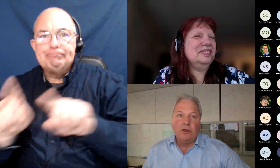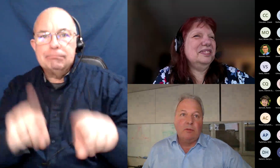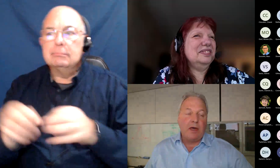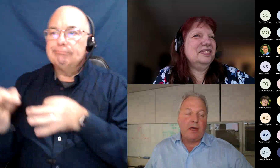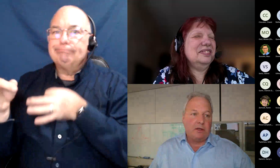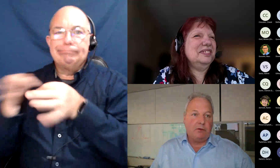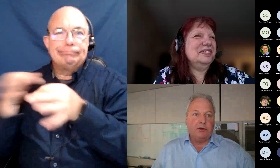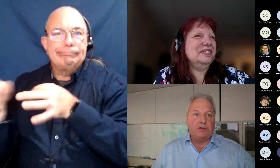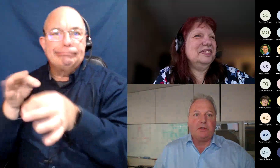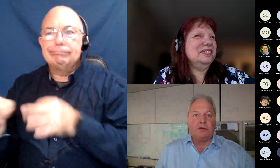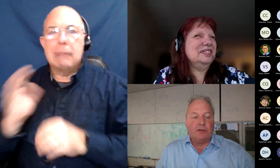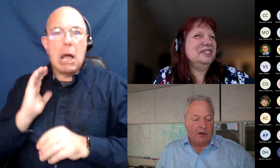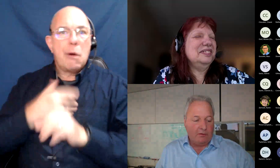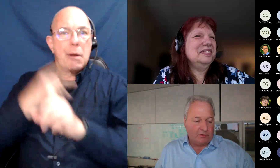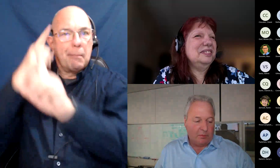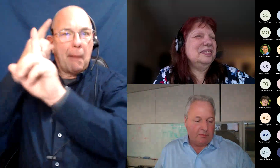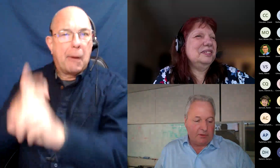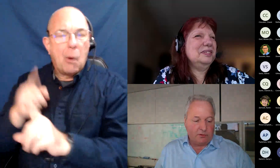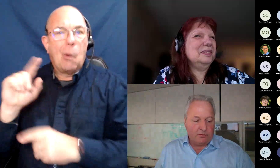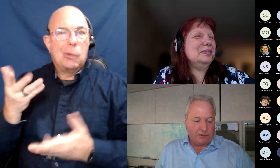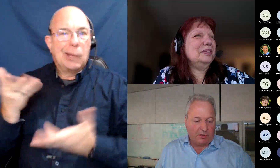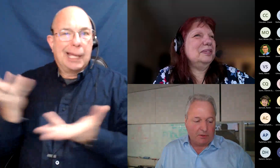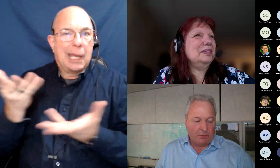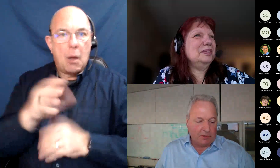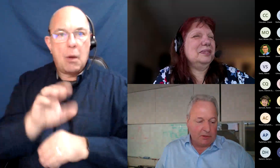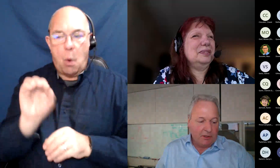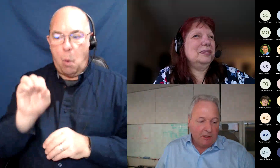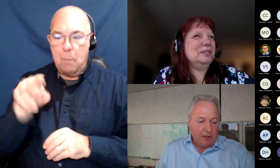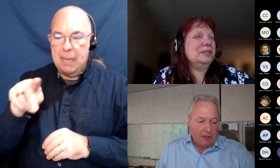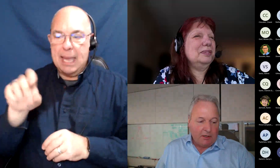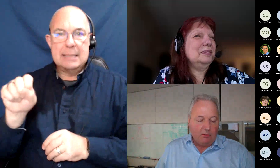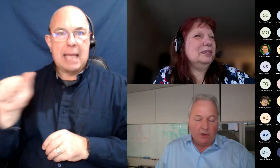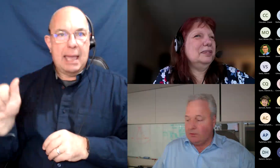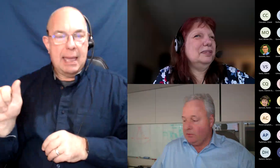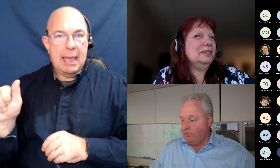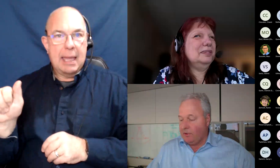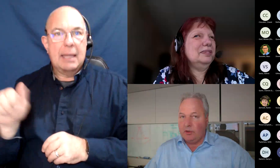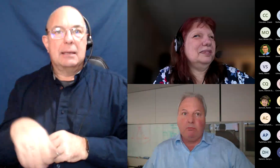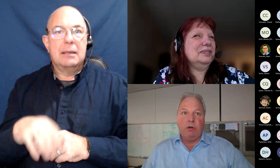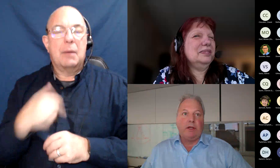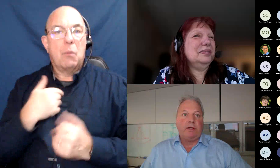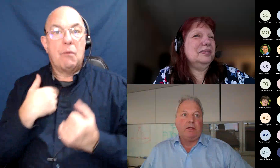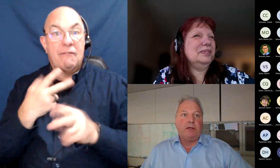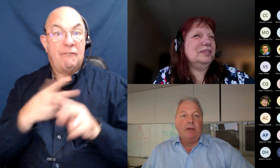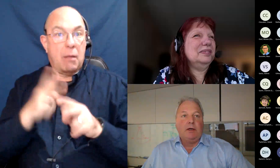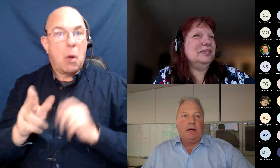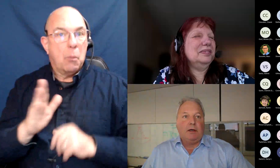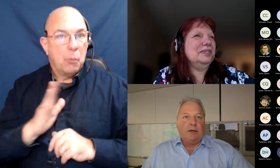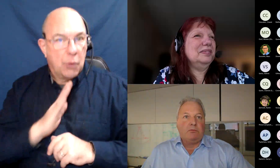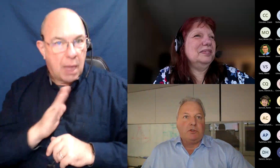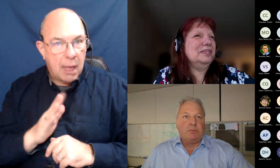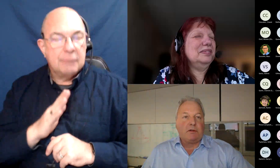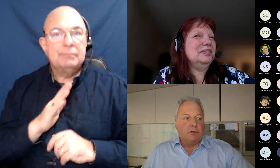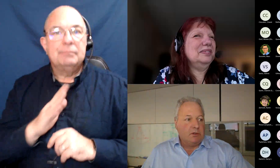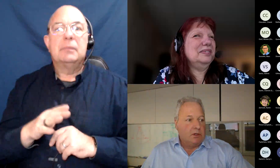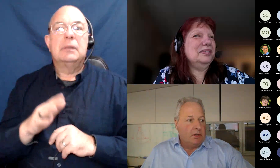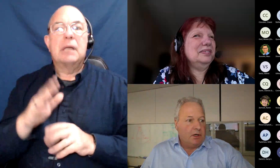what our mandate was here at the Office of Public Service Accessibility. And I wanted to be very polite